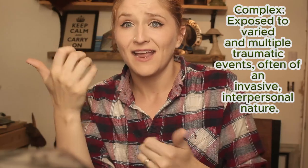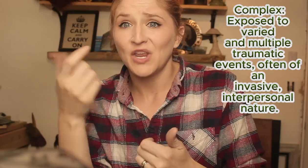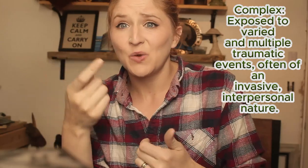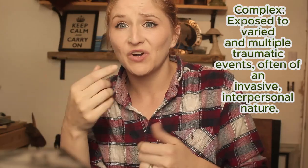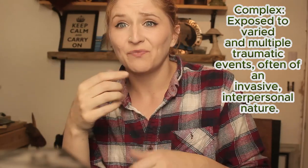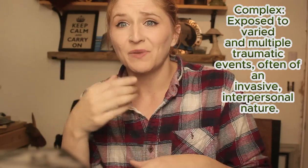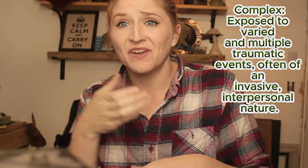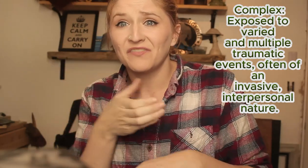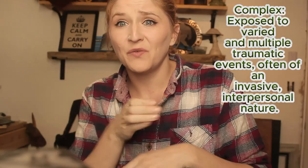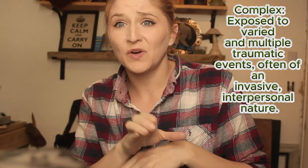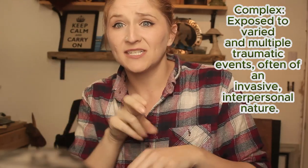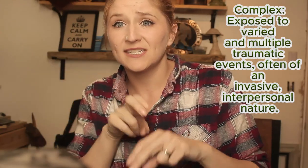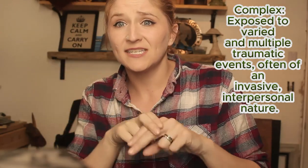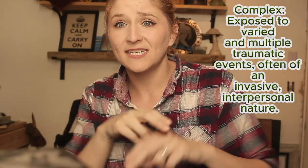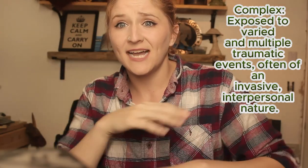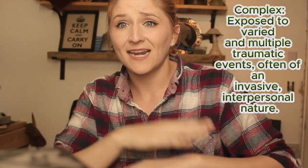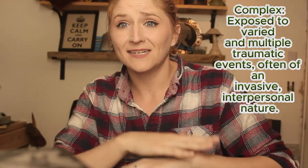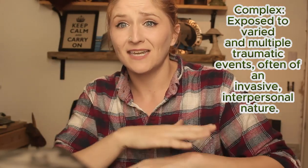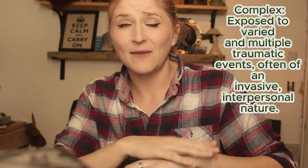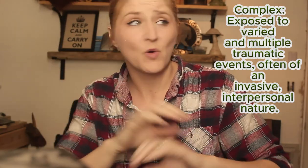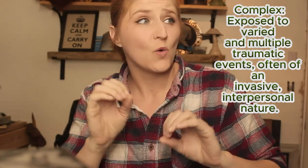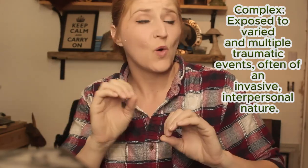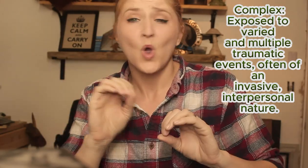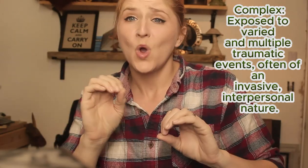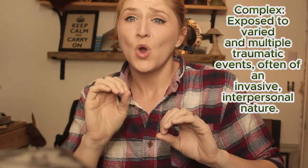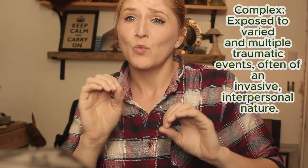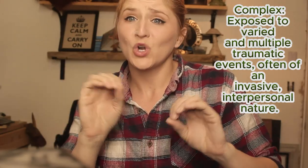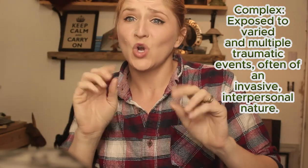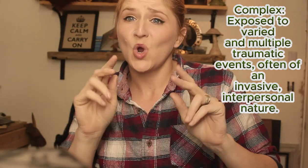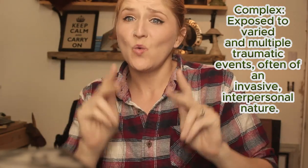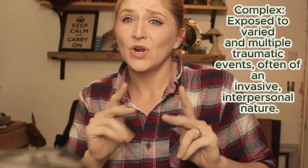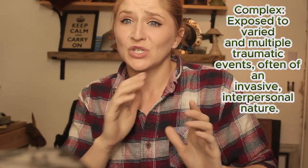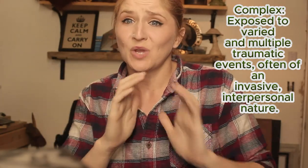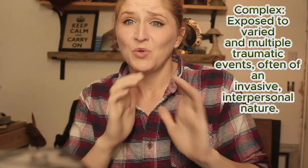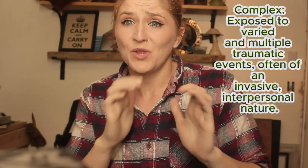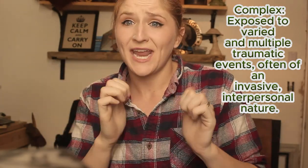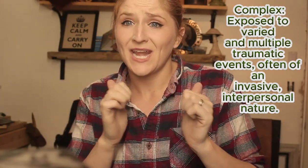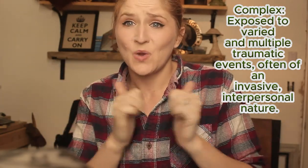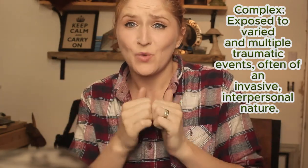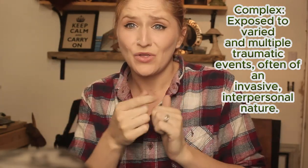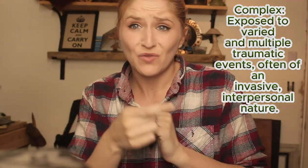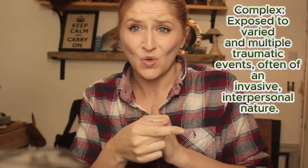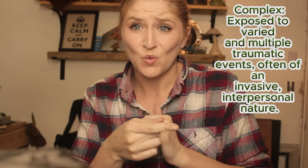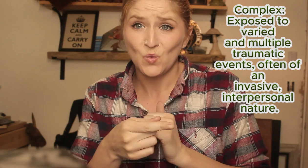You are being forced to sit at a table where no one is communicating with you.